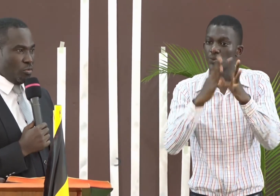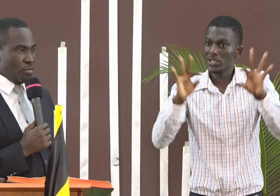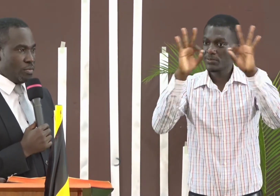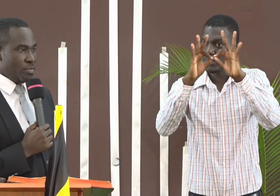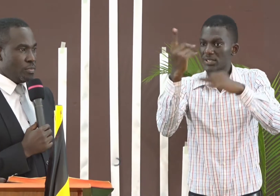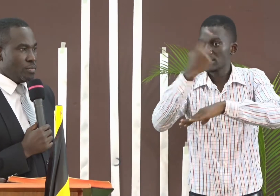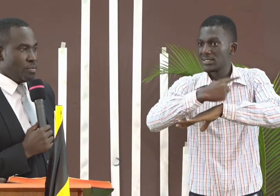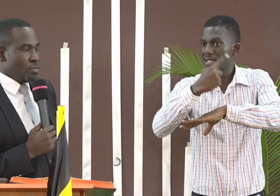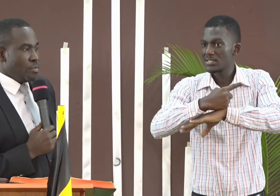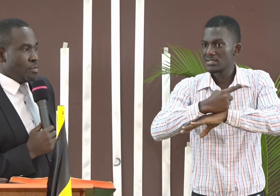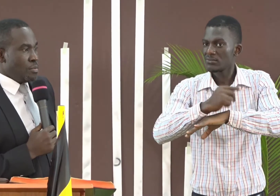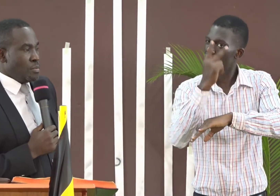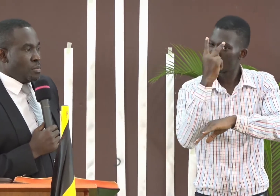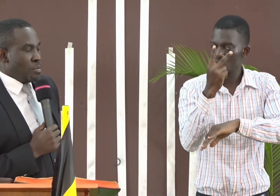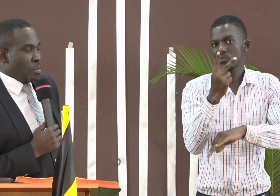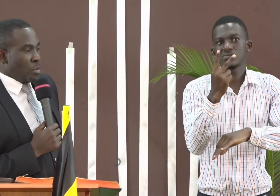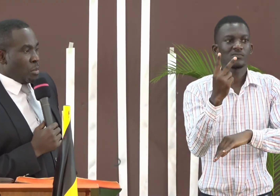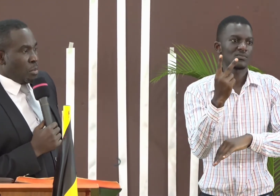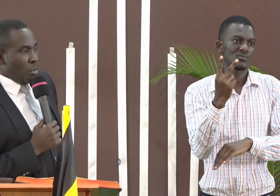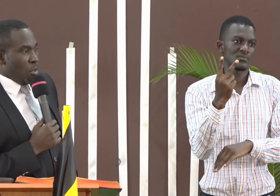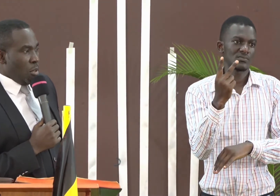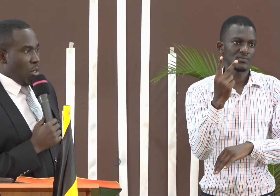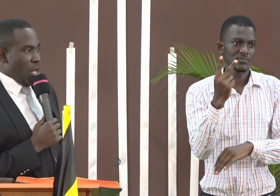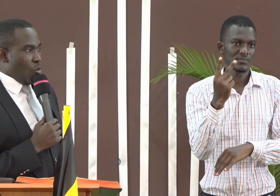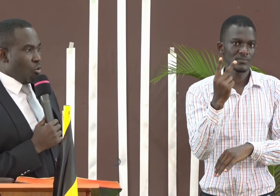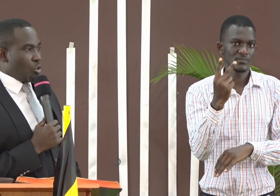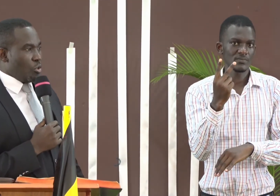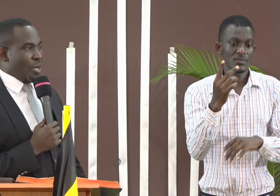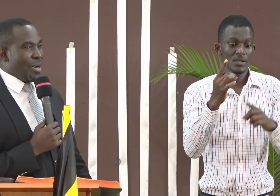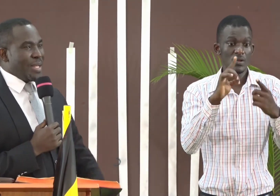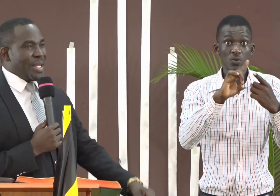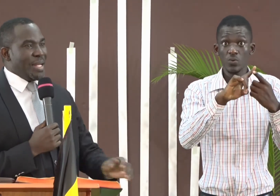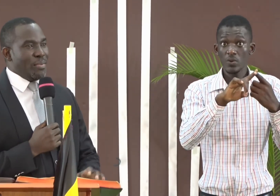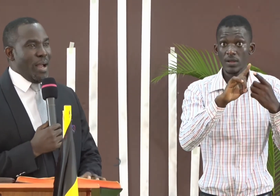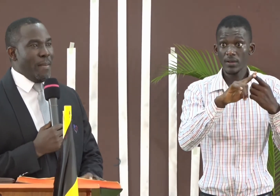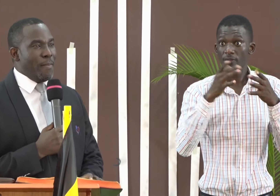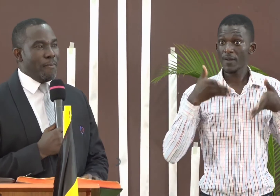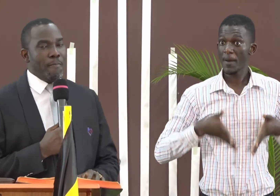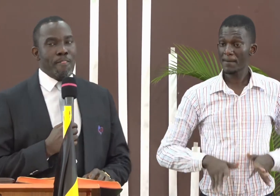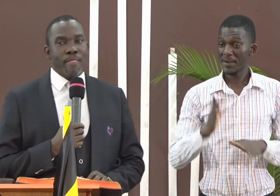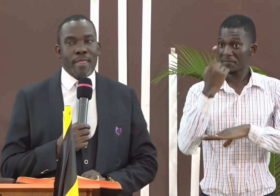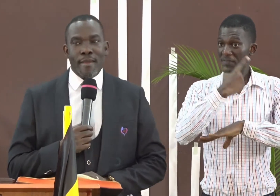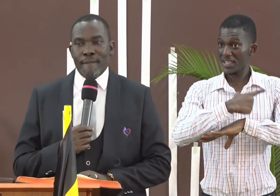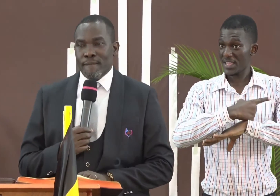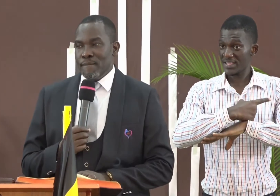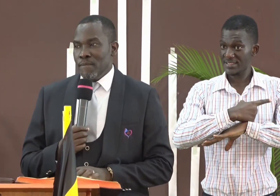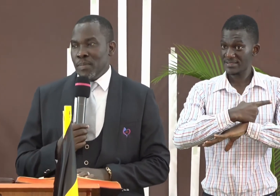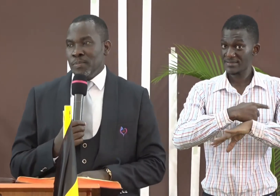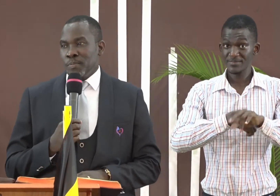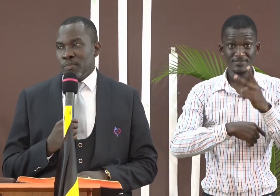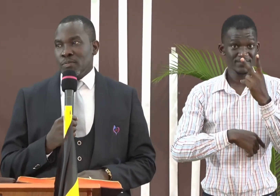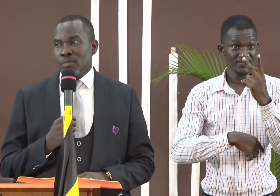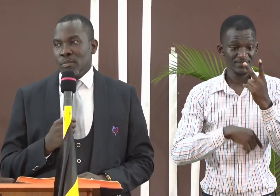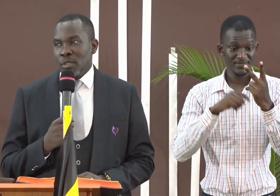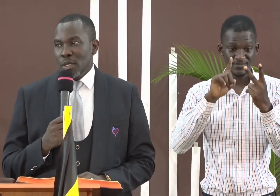enkulu. I want you to get there so quickly. There are two very important days. Naku olusooka lwa mazaalibwa. The first one is the day